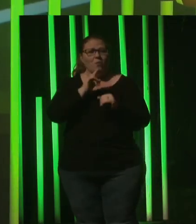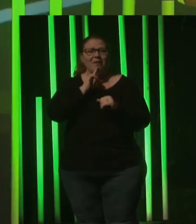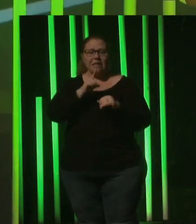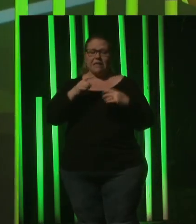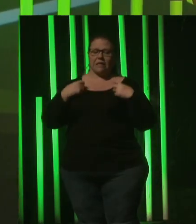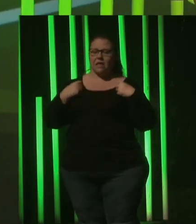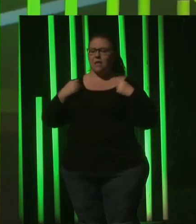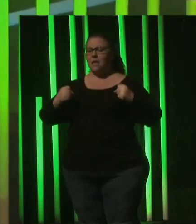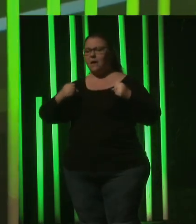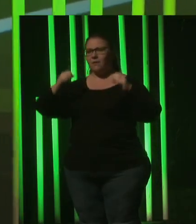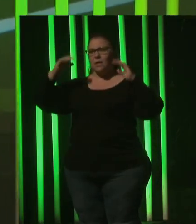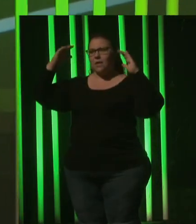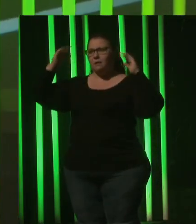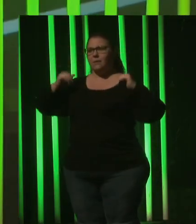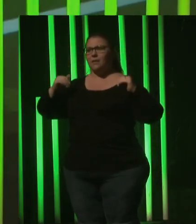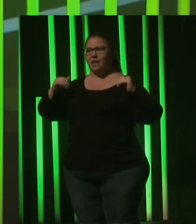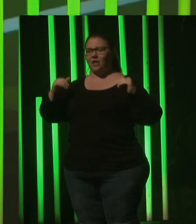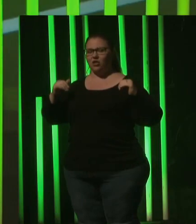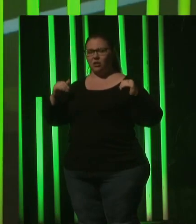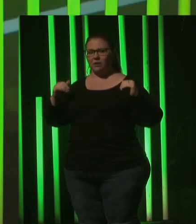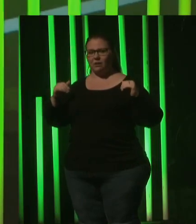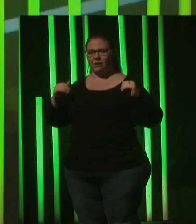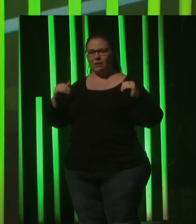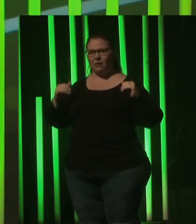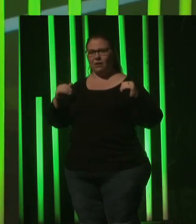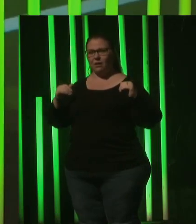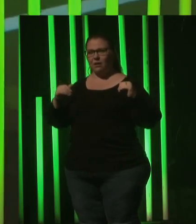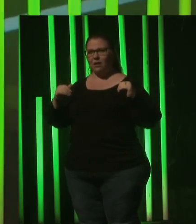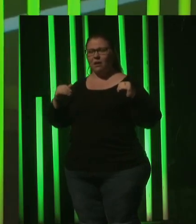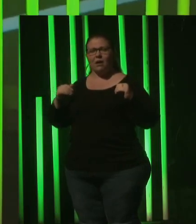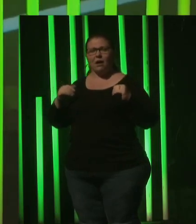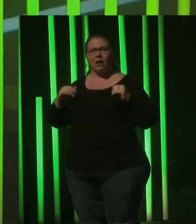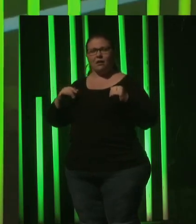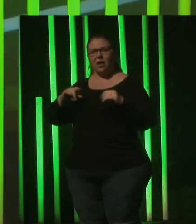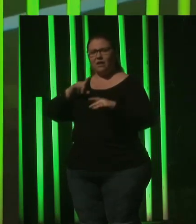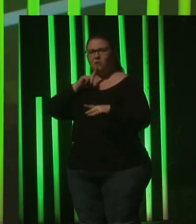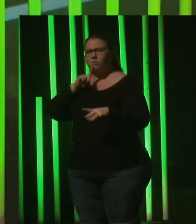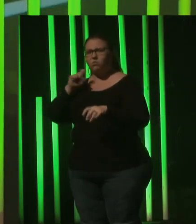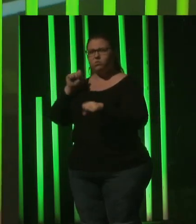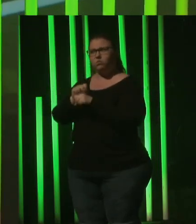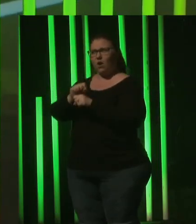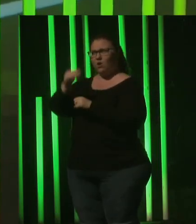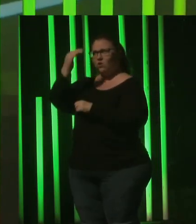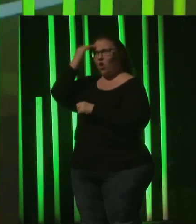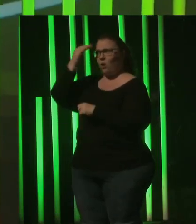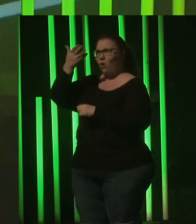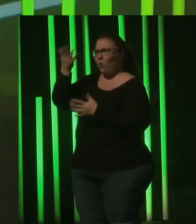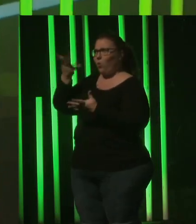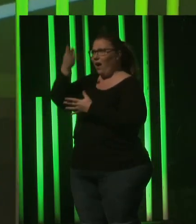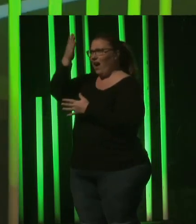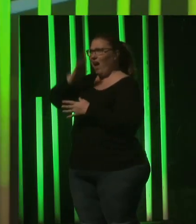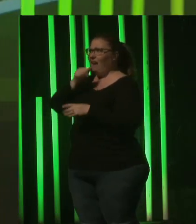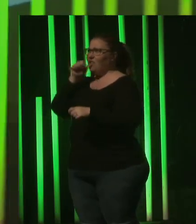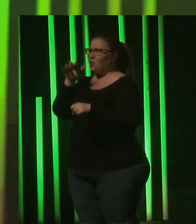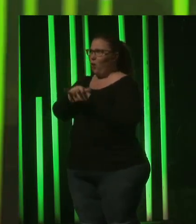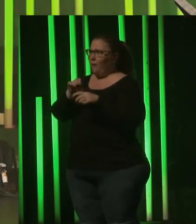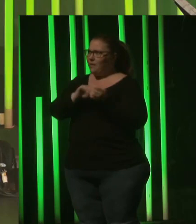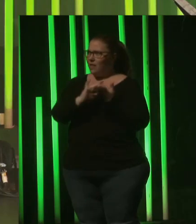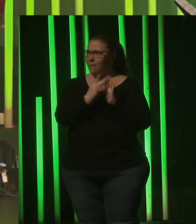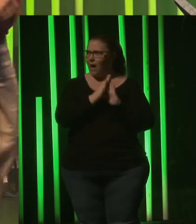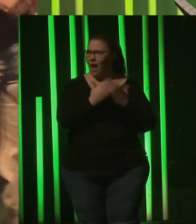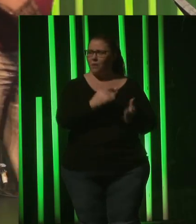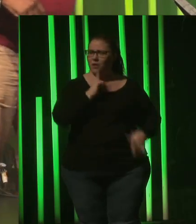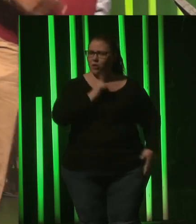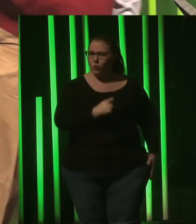confident expectation, the sure certainty that what God has promised in his word is true. Amen,